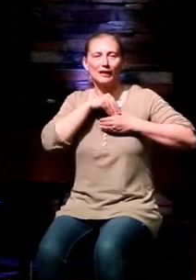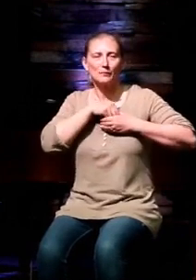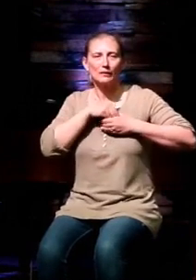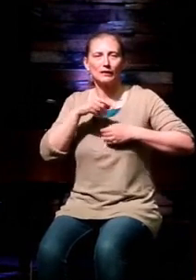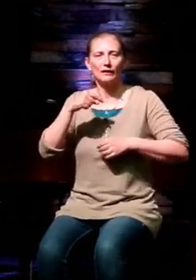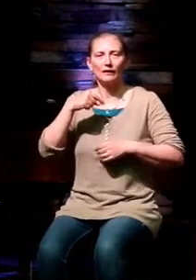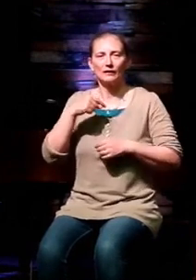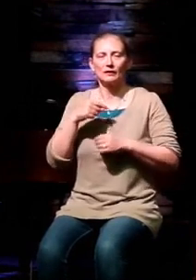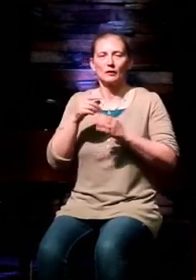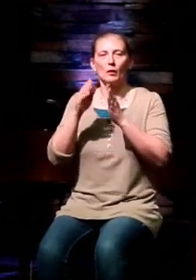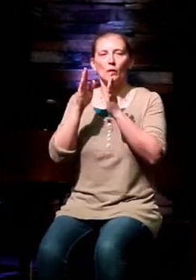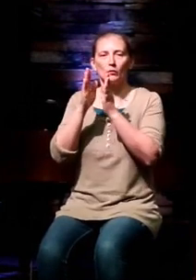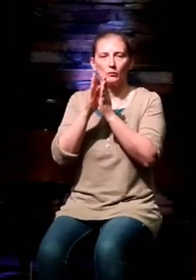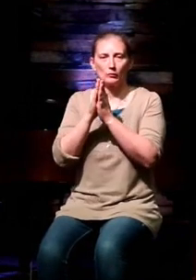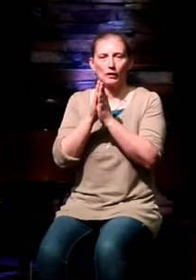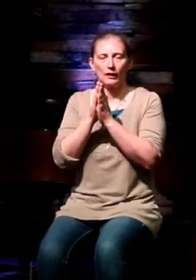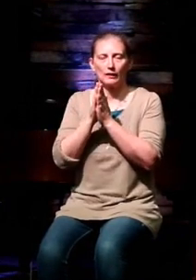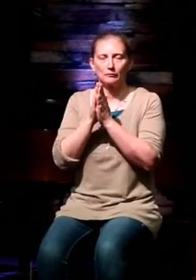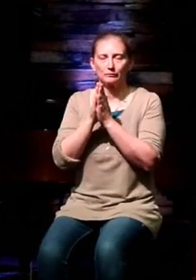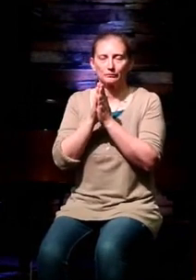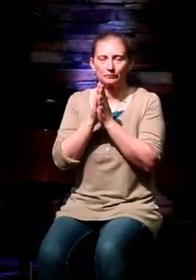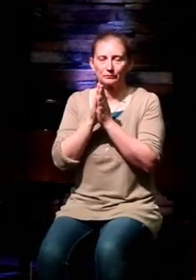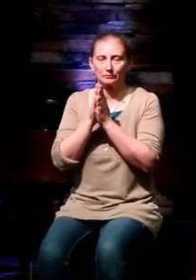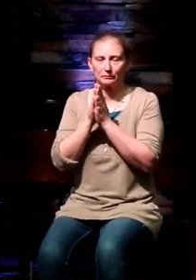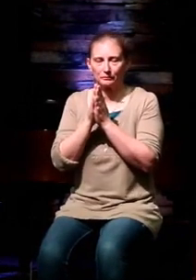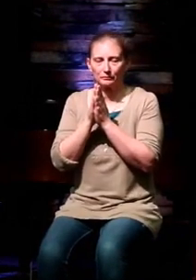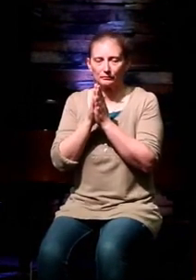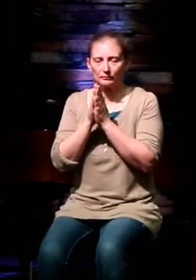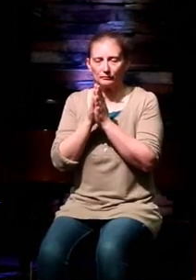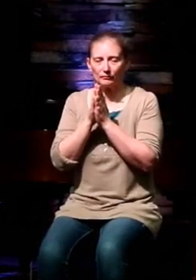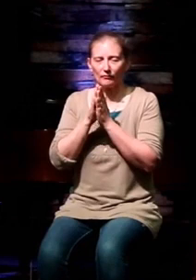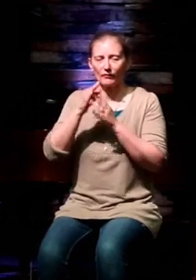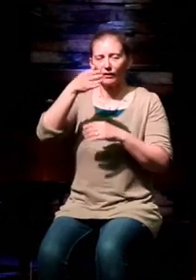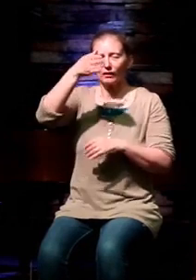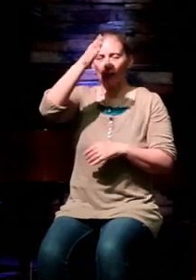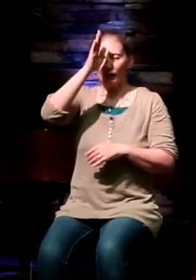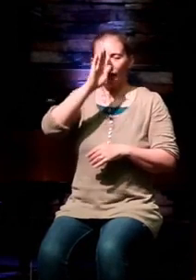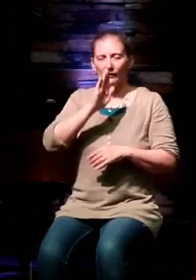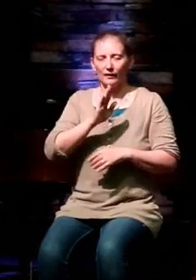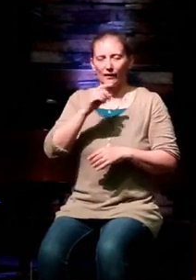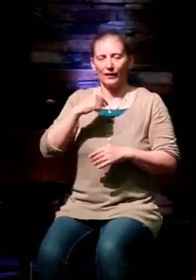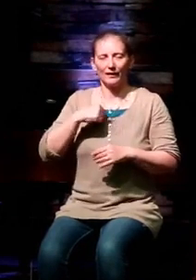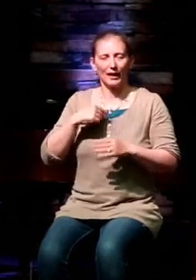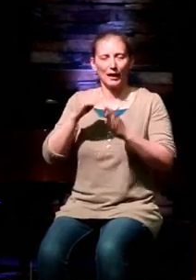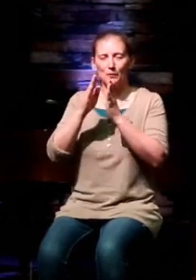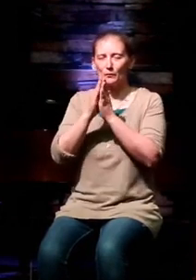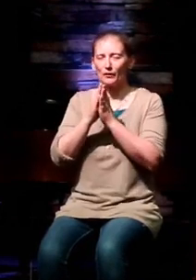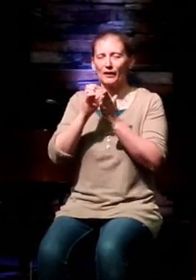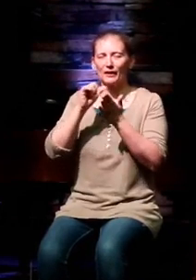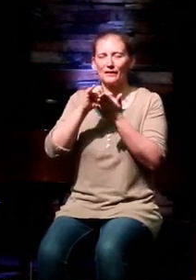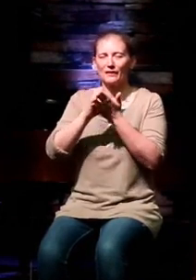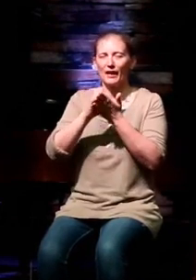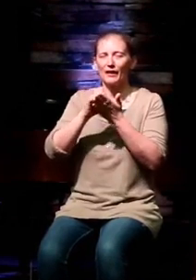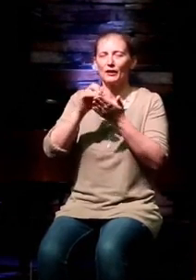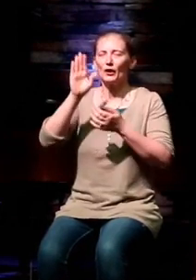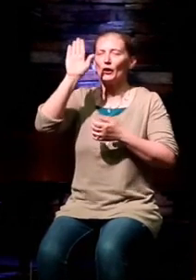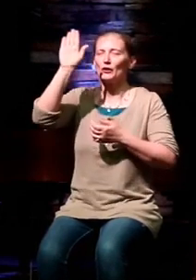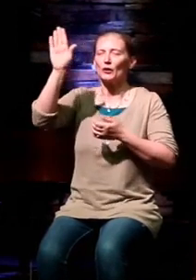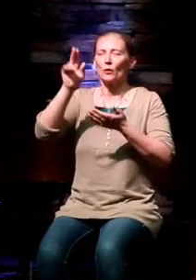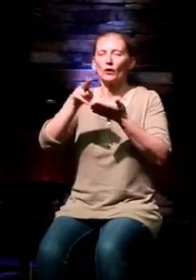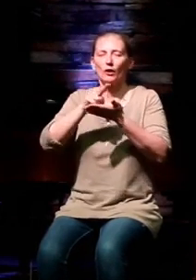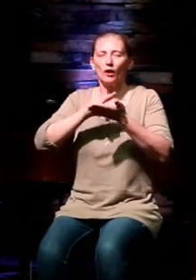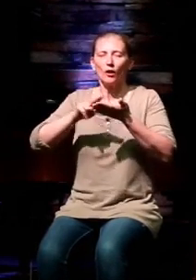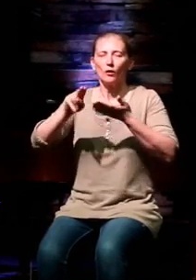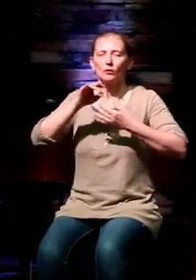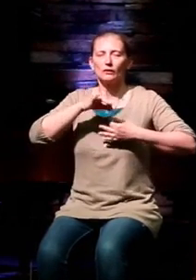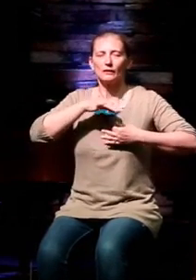morning. Could you bow your hearts with me in prayer? Father, I pray that your Holy Spirit would give us hope. I pray that your Holy